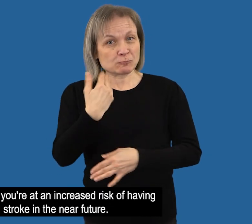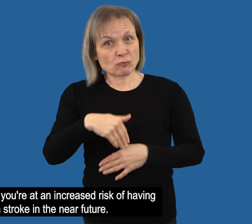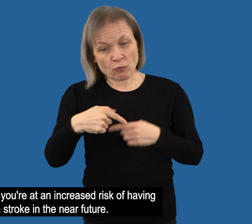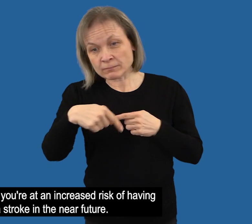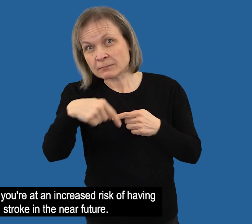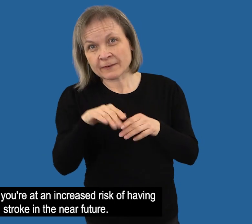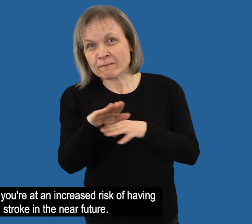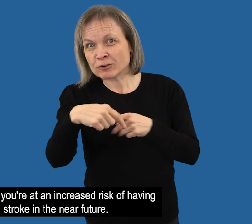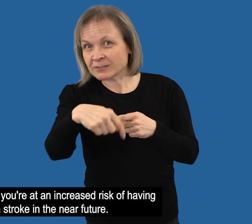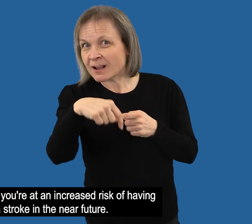stroke in the near future.